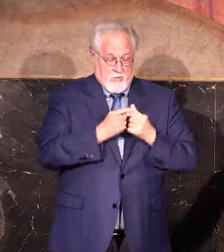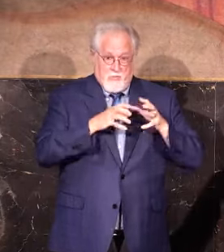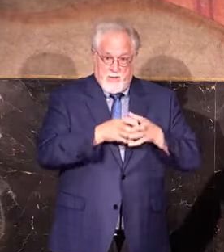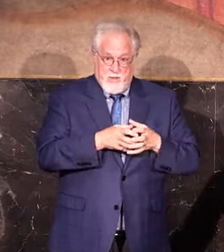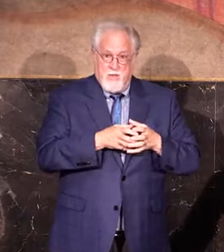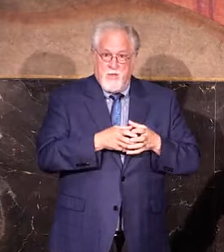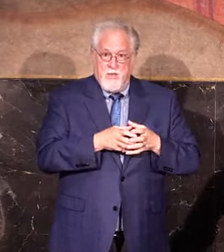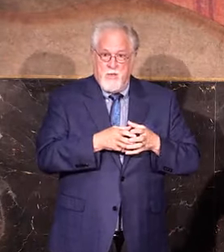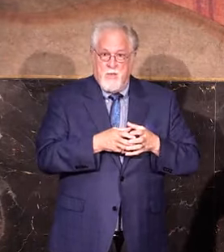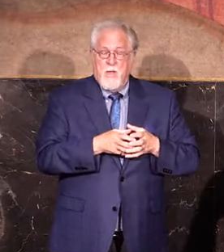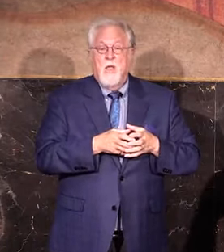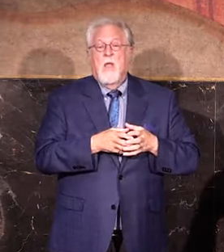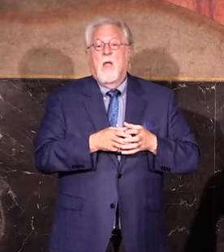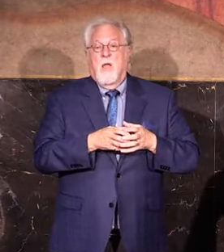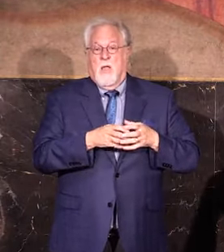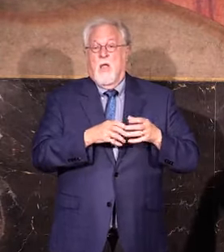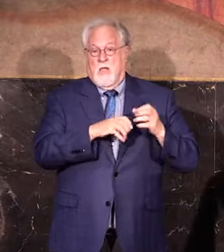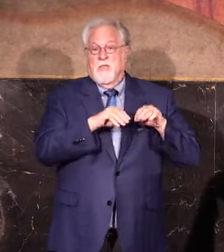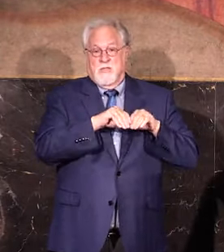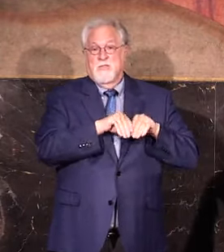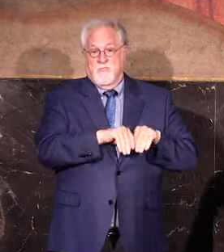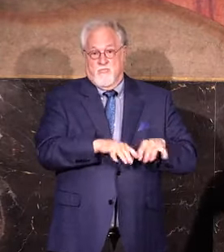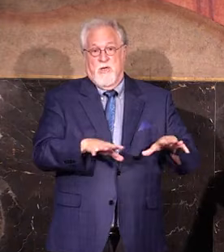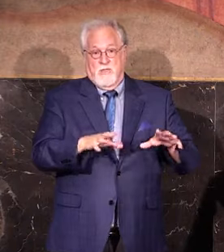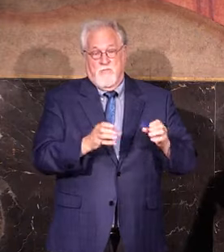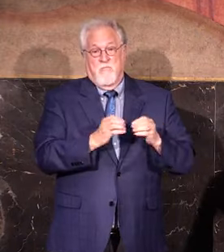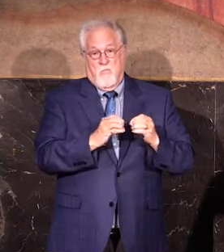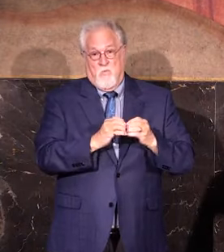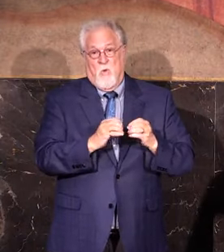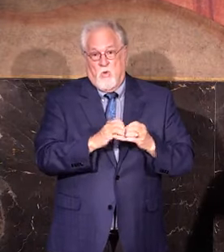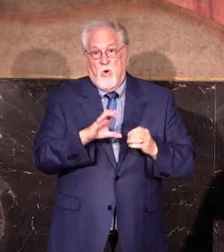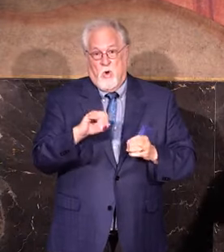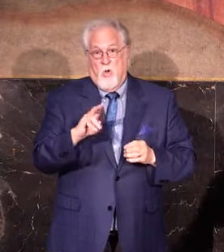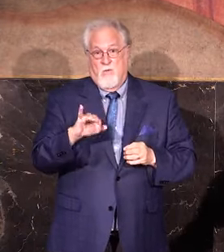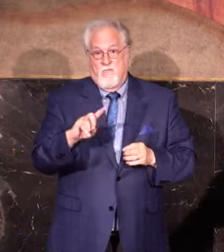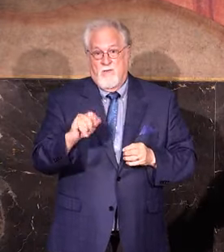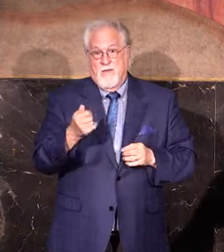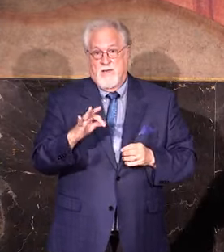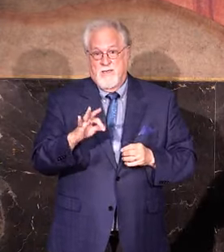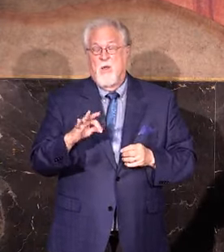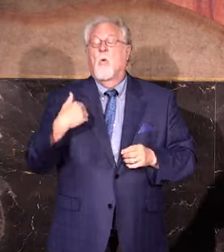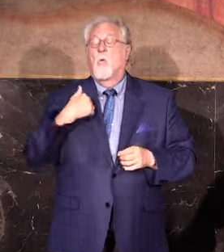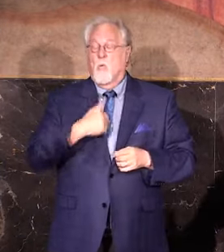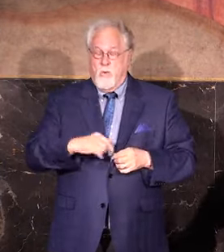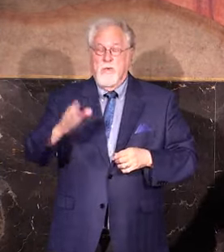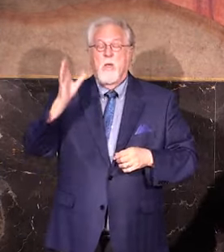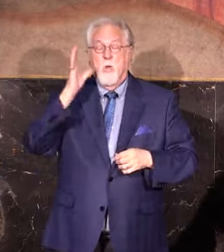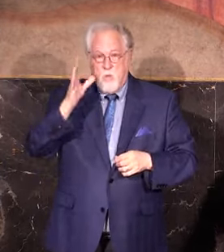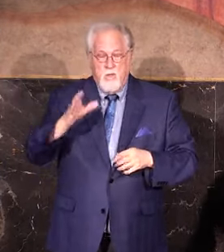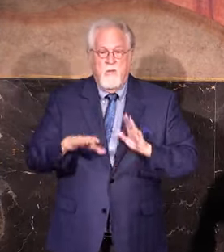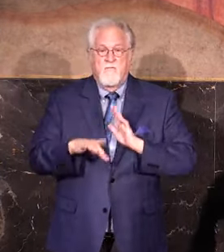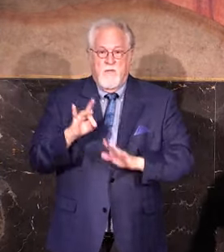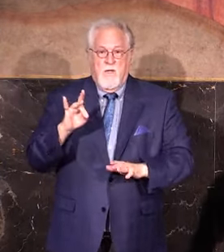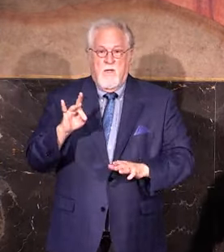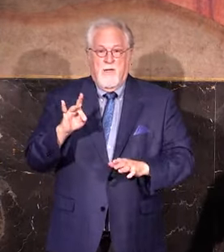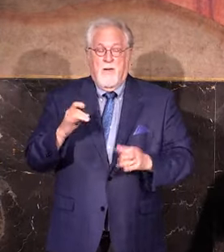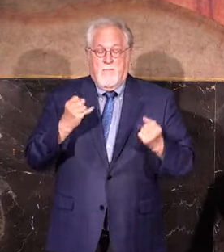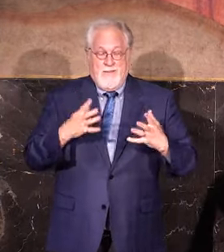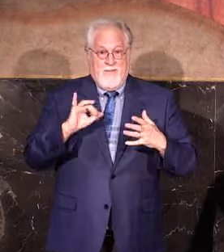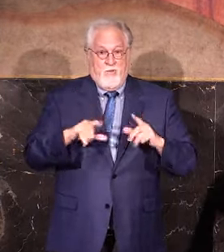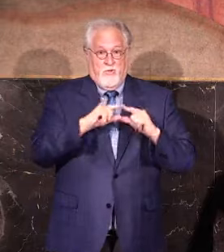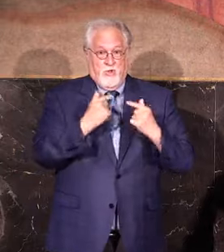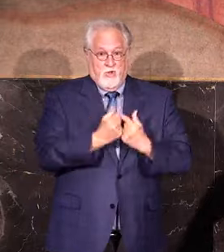actually does fuel the further spread of COVID-19 in those areas. And so we are going to find as many of those